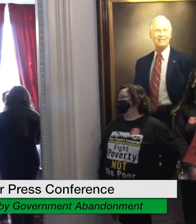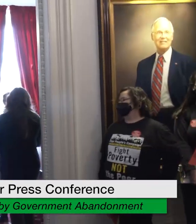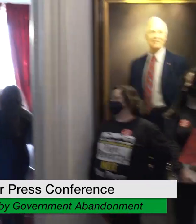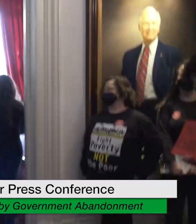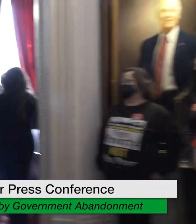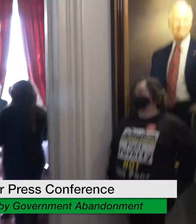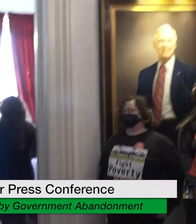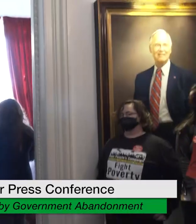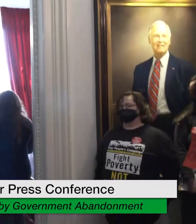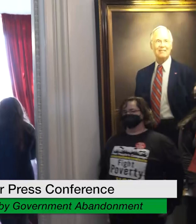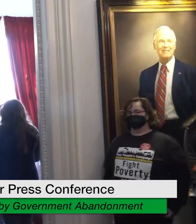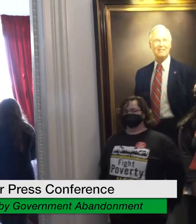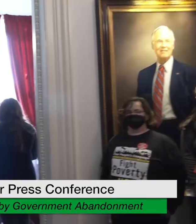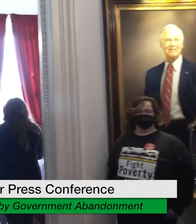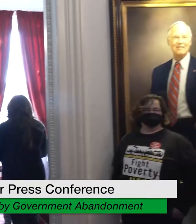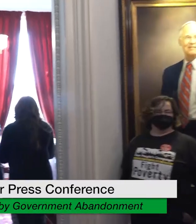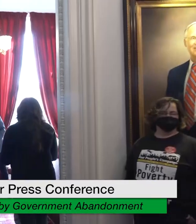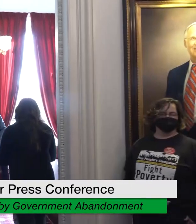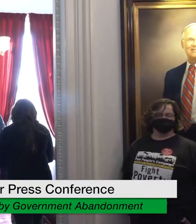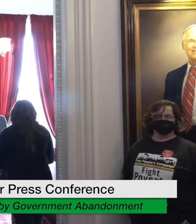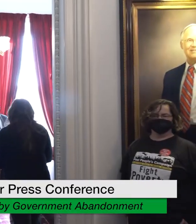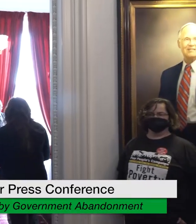I took back my dignity.